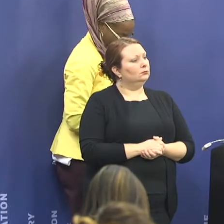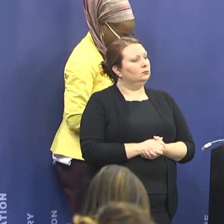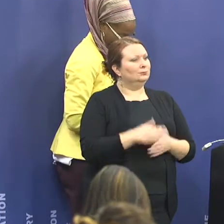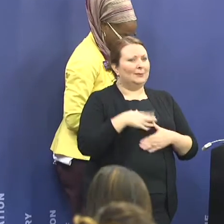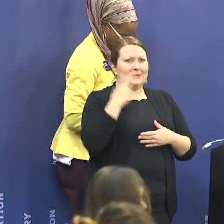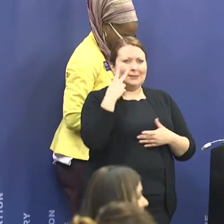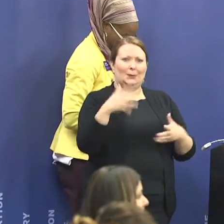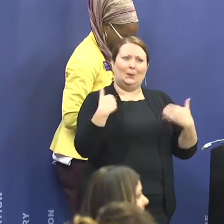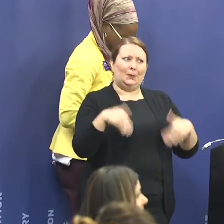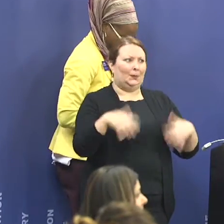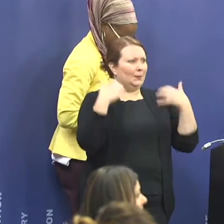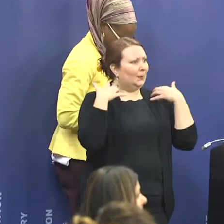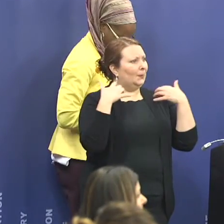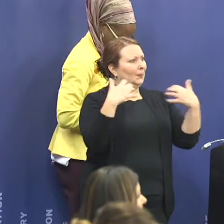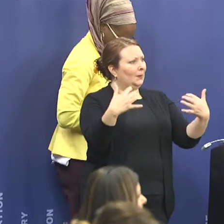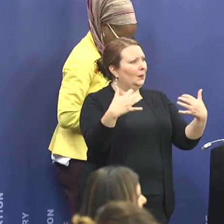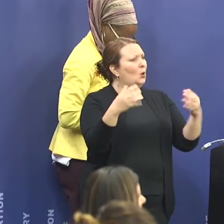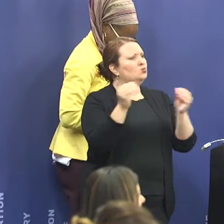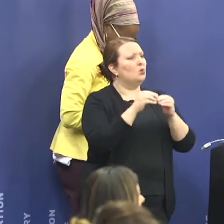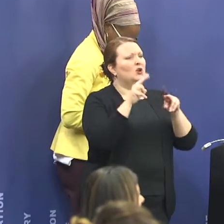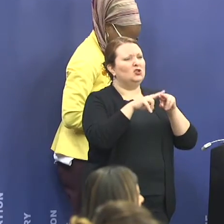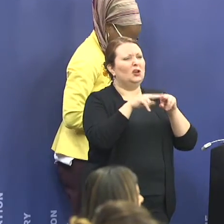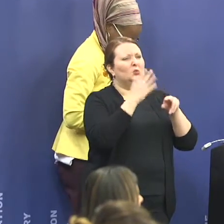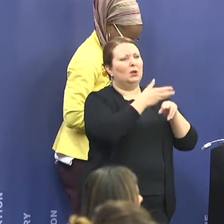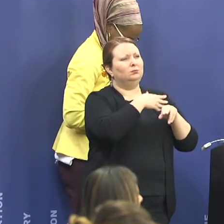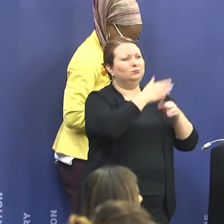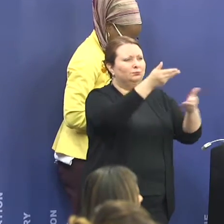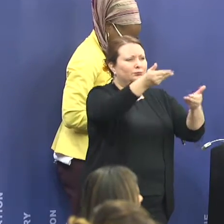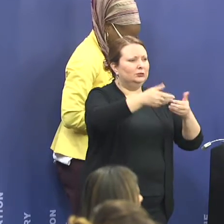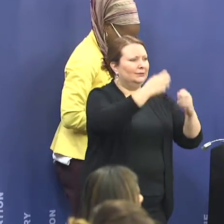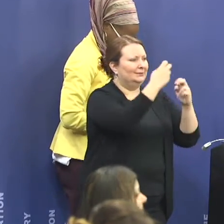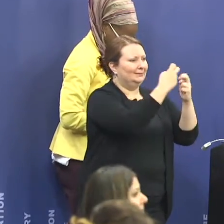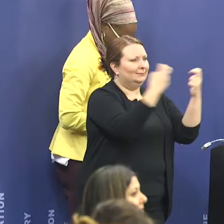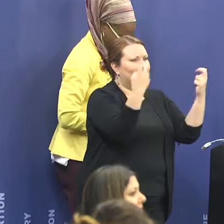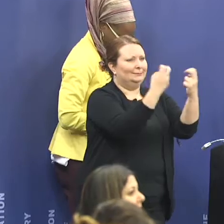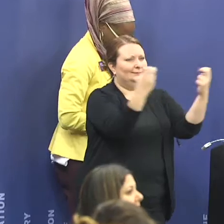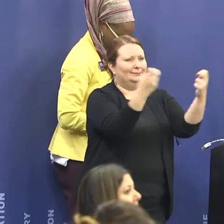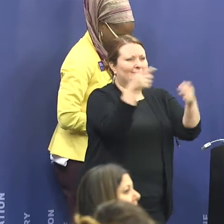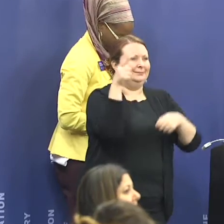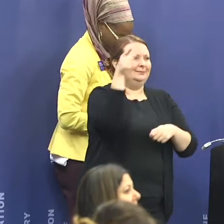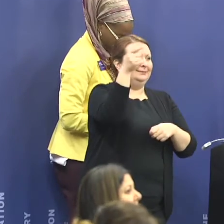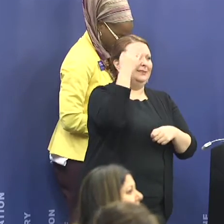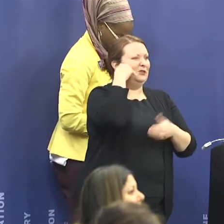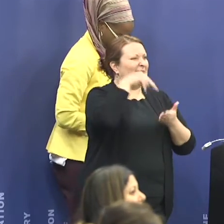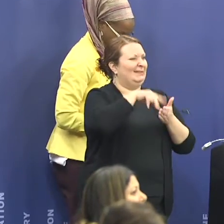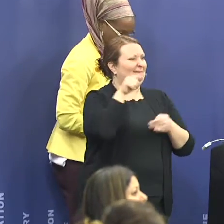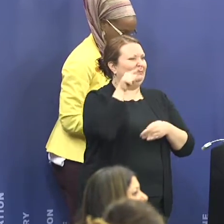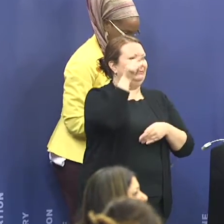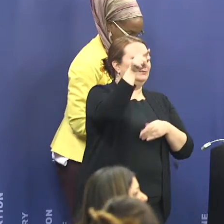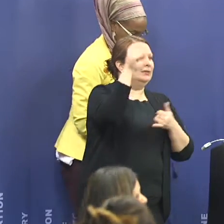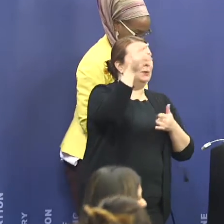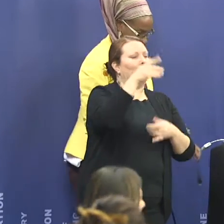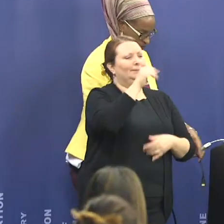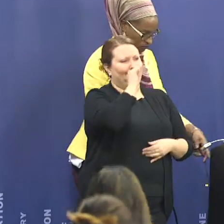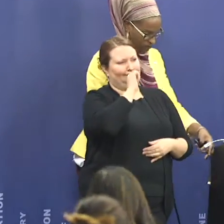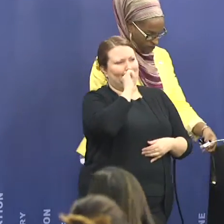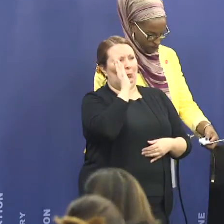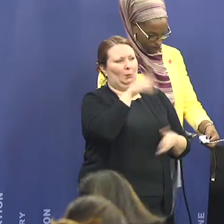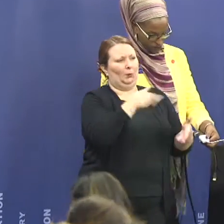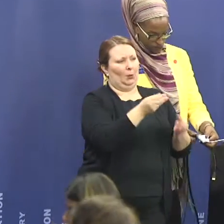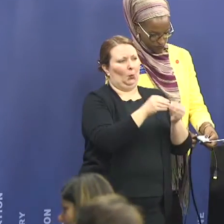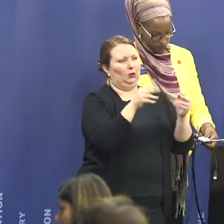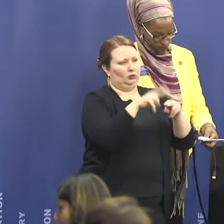very glad to see such a crowd. There's also chairs coming, so there will be chairs for those of you standing in the back, but there's